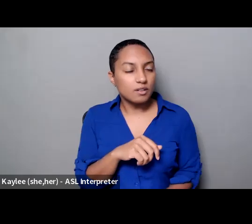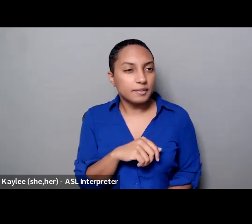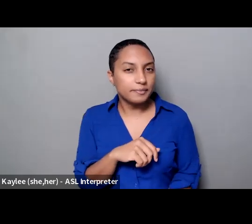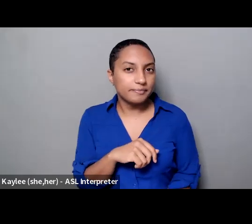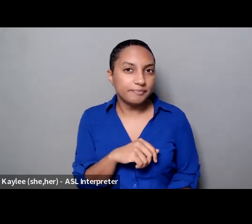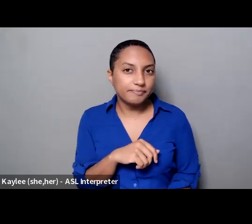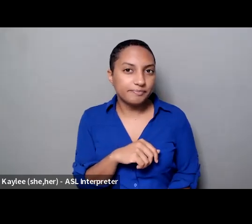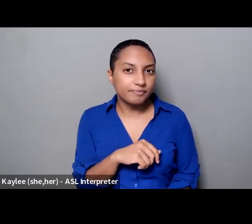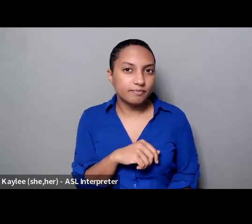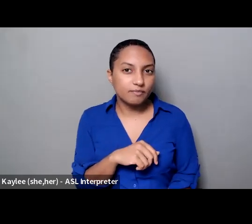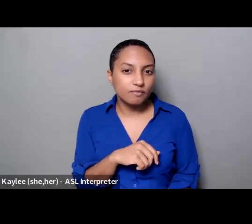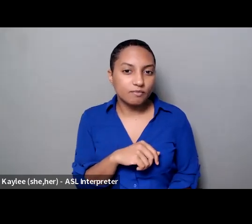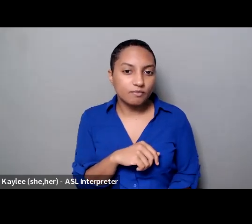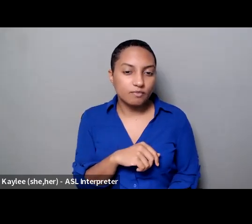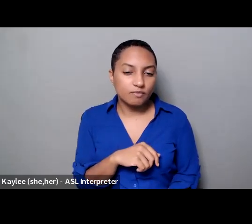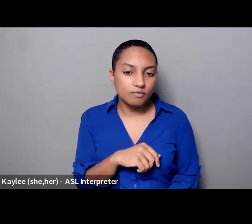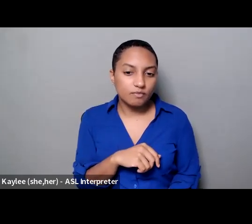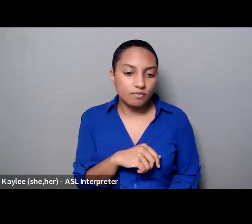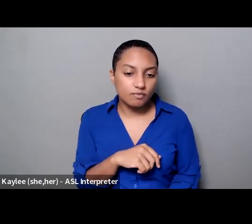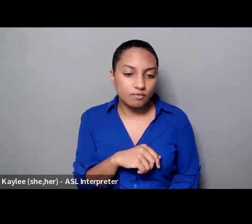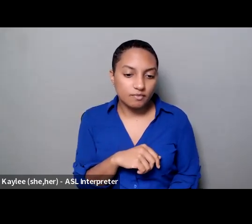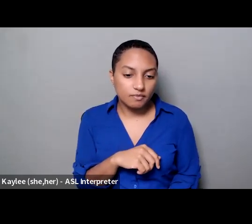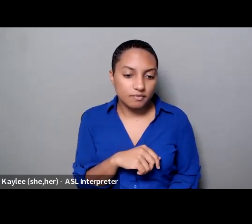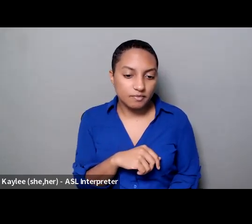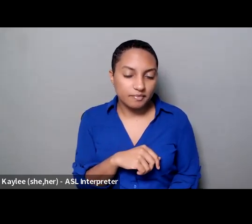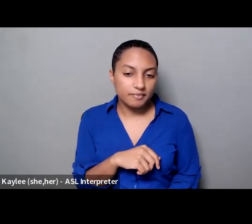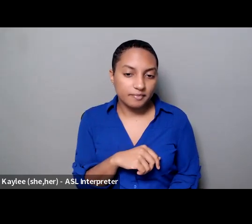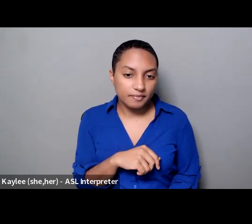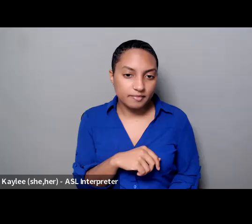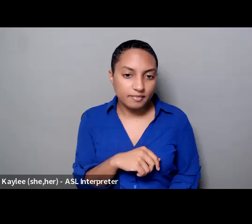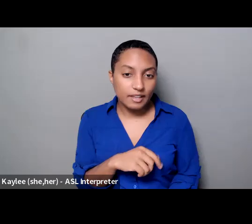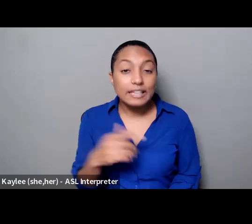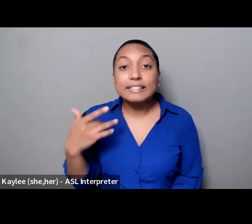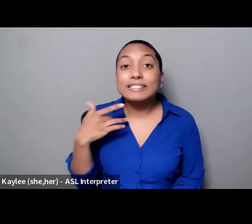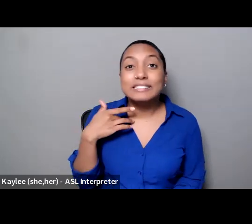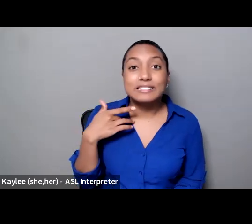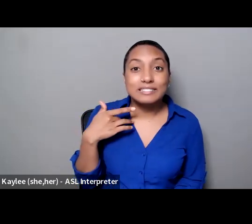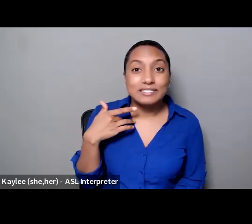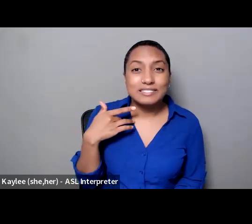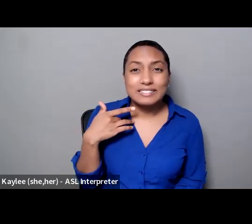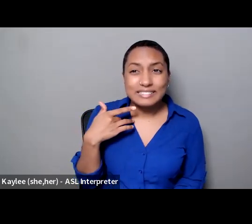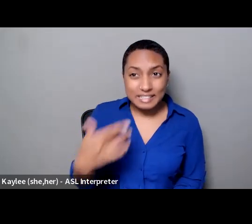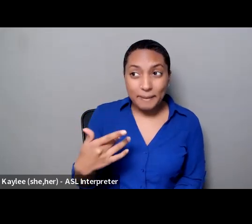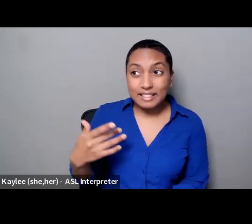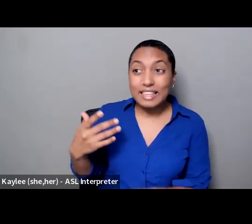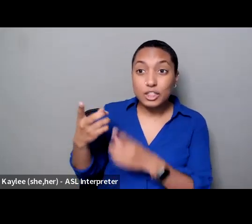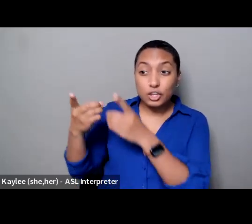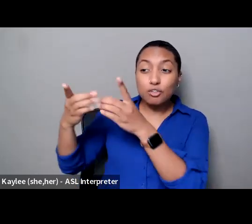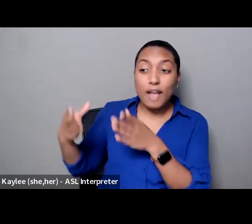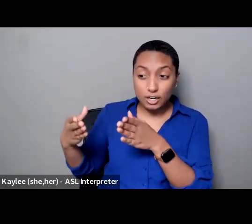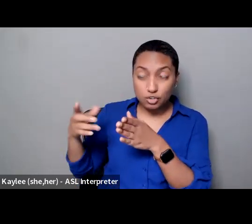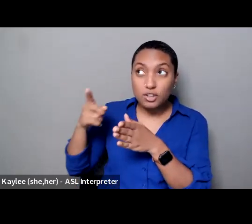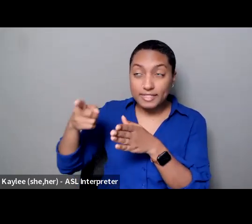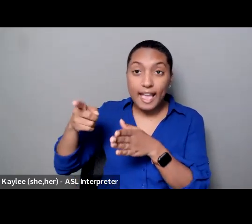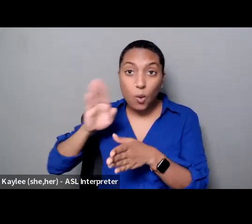who's going to promote somebody. It's usually a director. So I'm kind of talking to a peer, and believe me, I try and get insights from